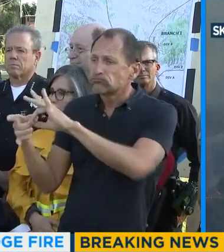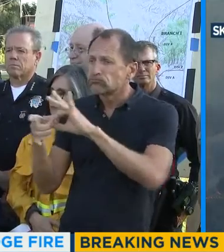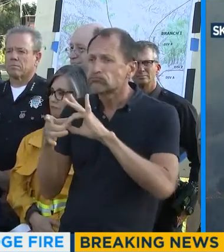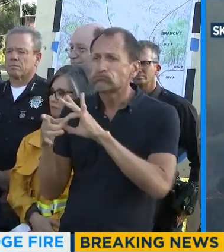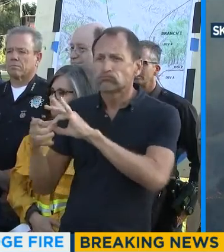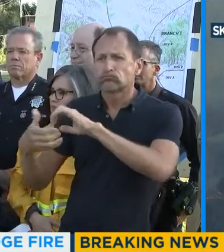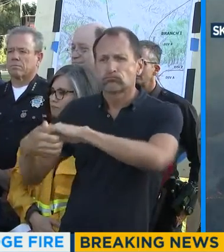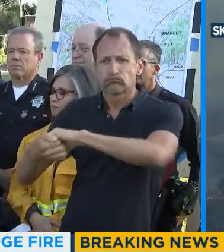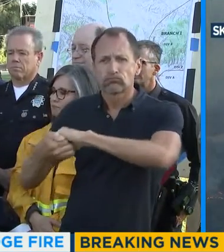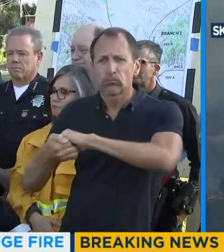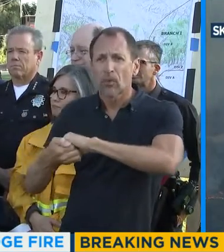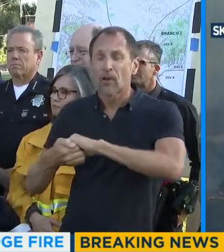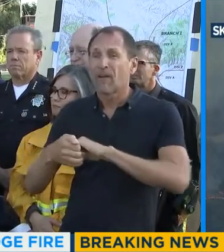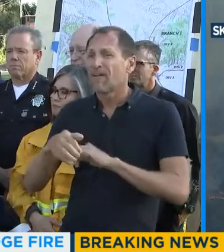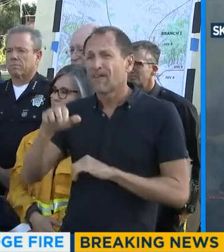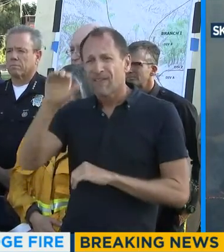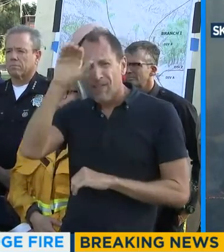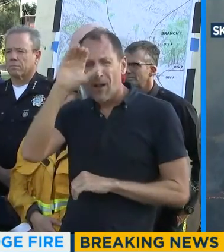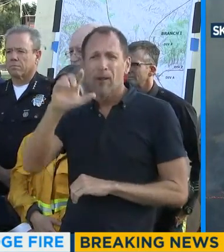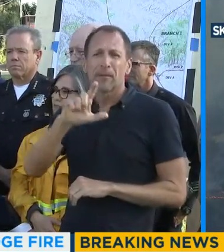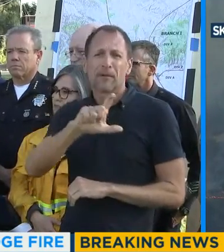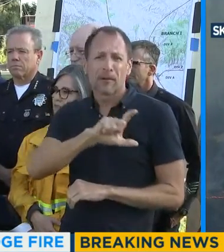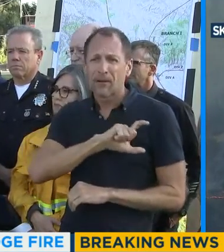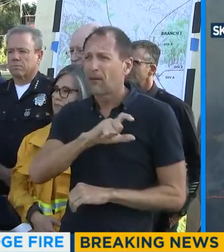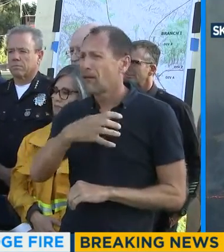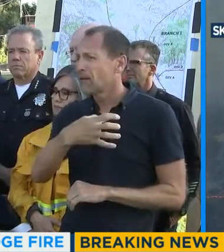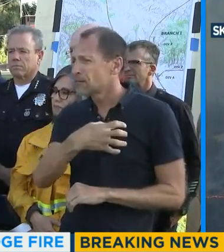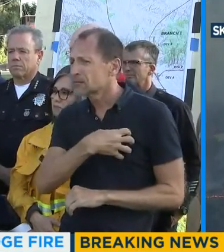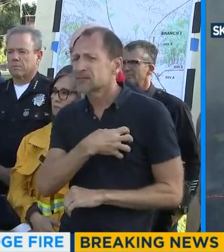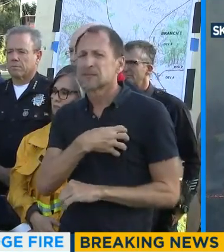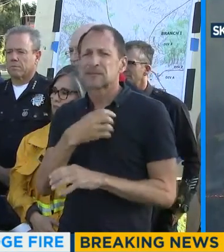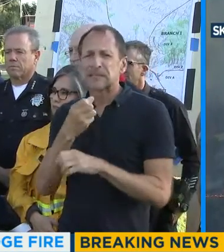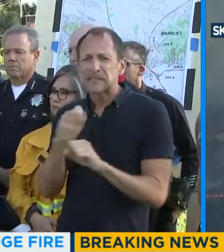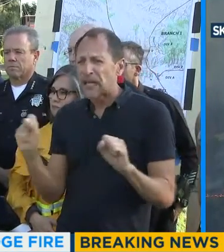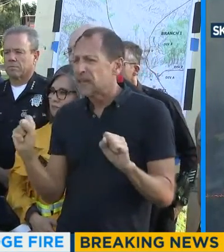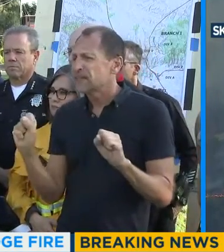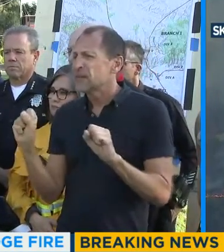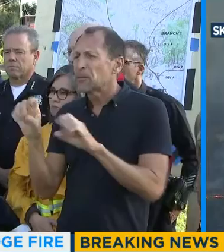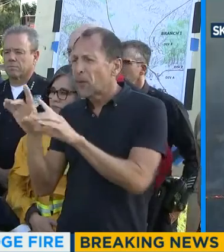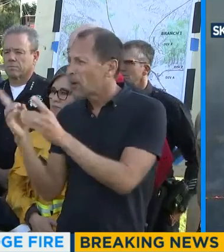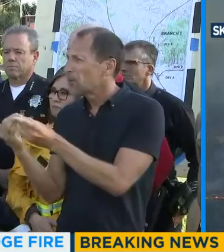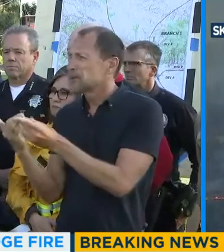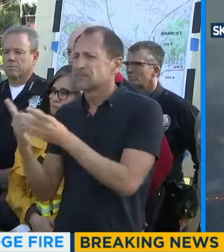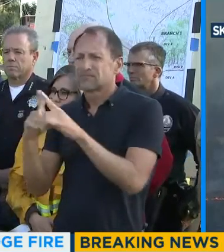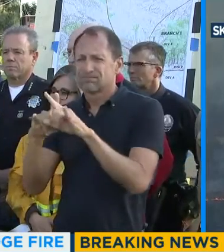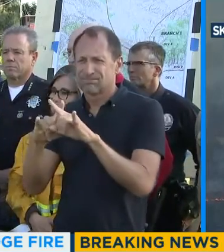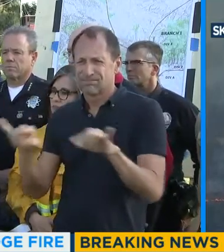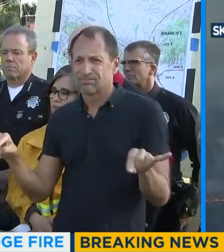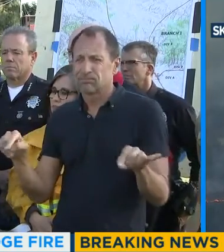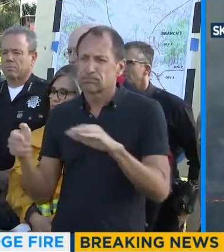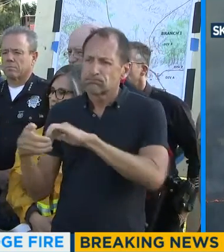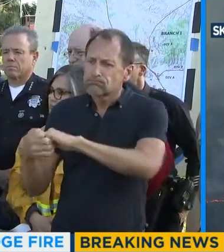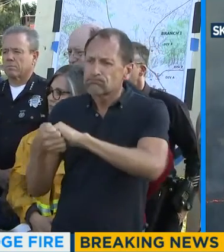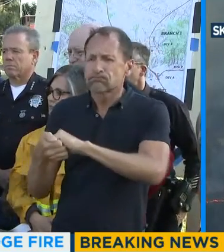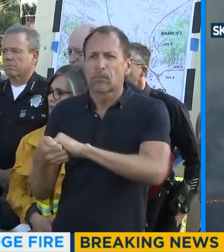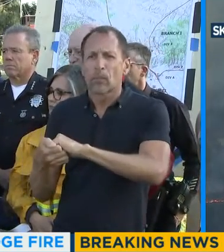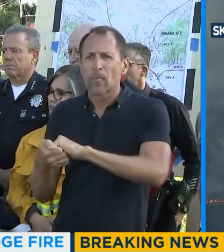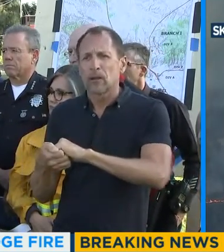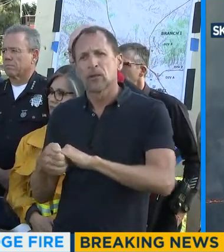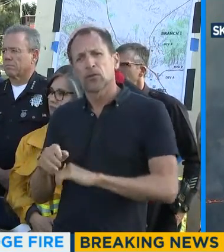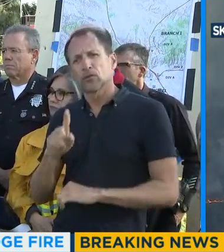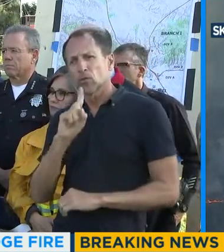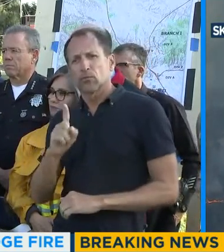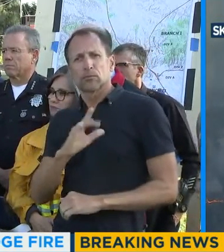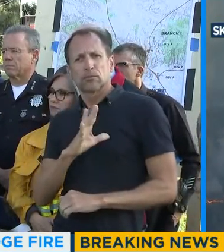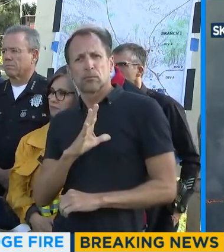fire service, law enforcement, public safety, again, and making that difference. And this is a true